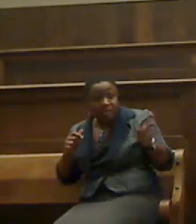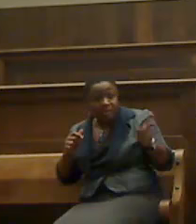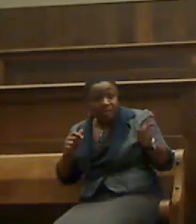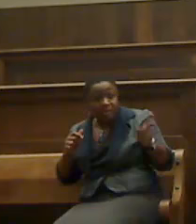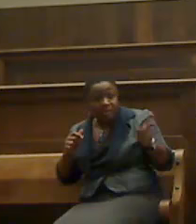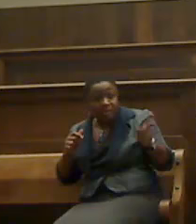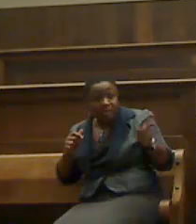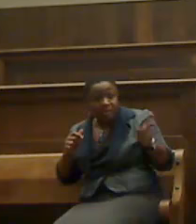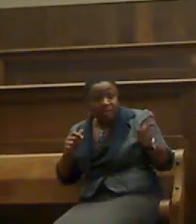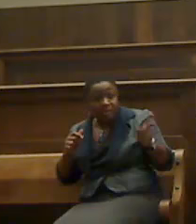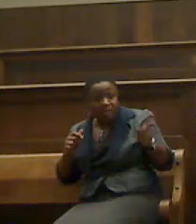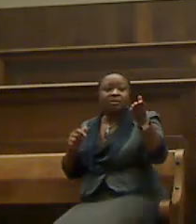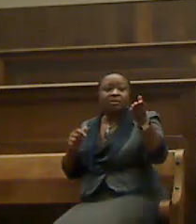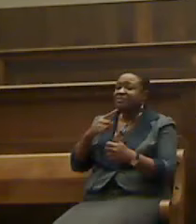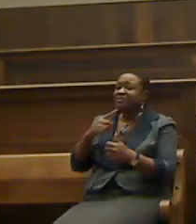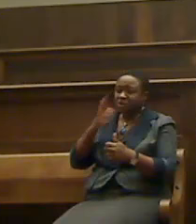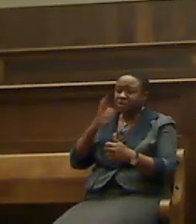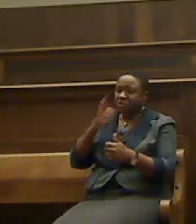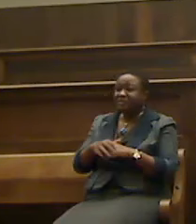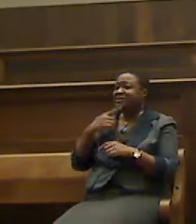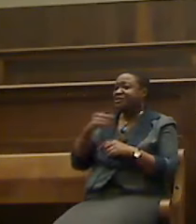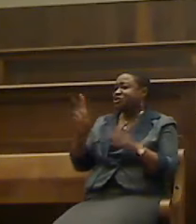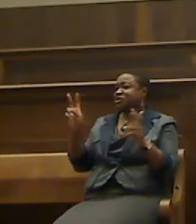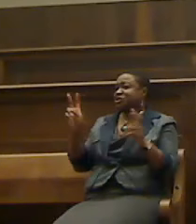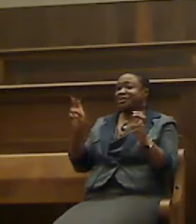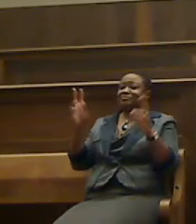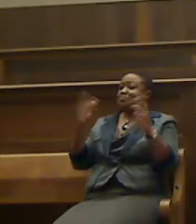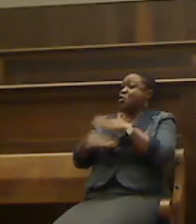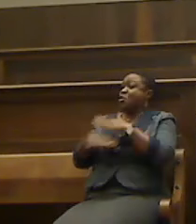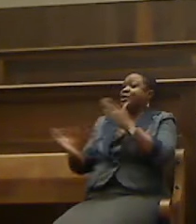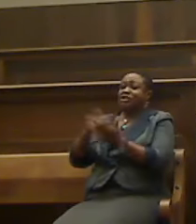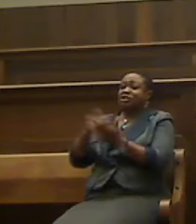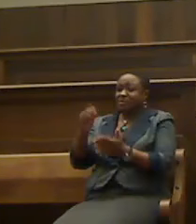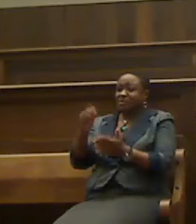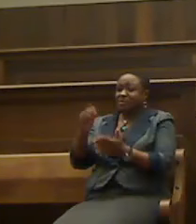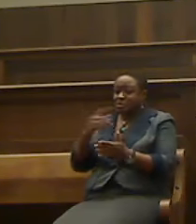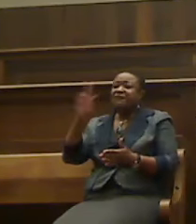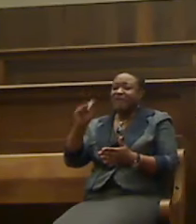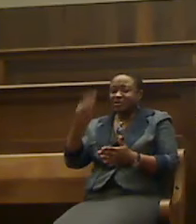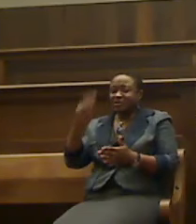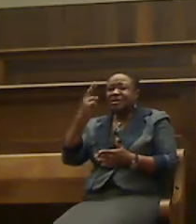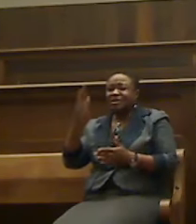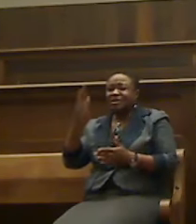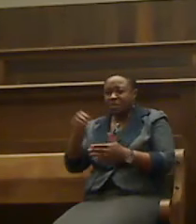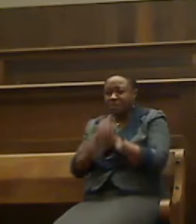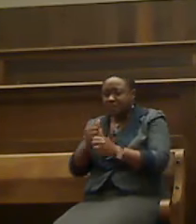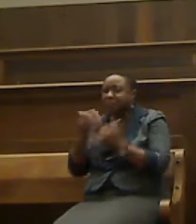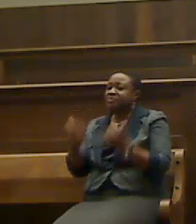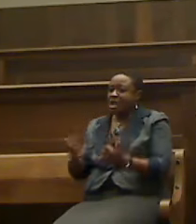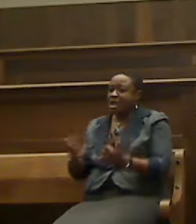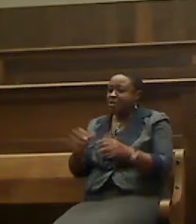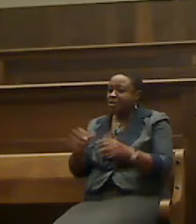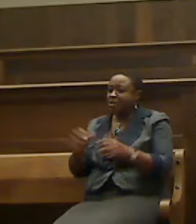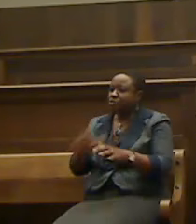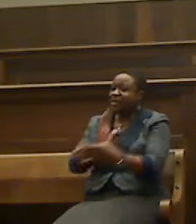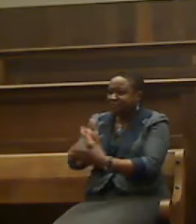recently. She was like born again GMO. She realized that GMOs were the problem, and now she's doing interventions, and the pets are